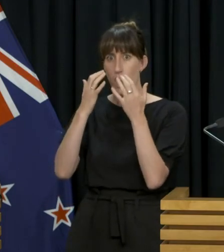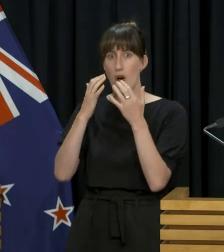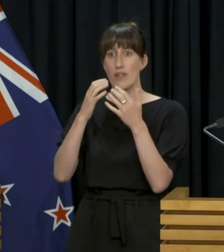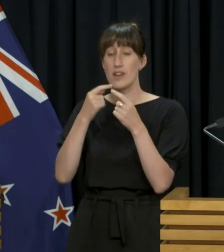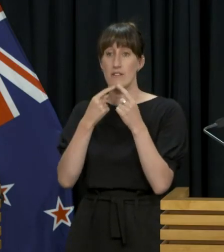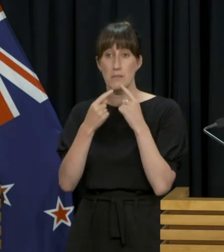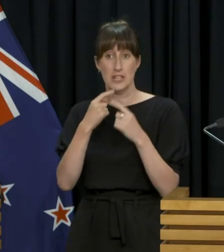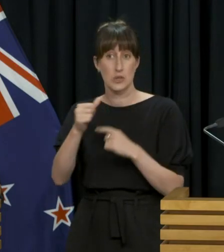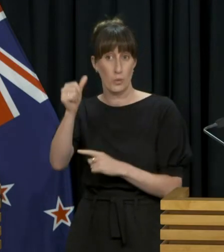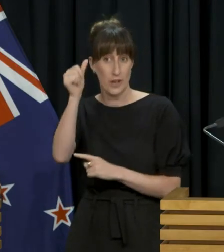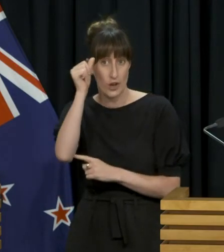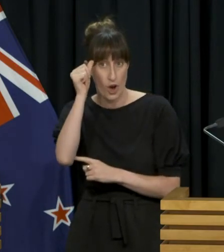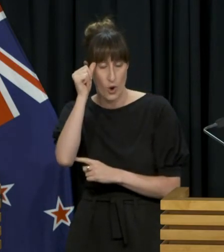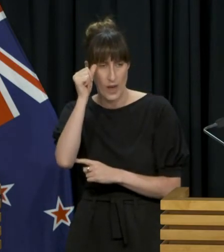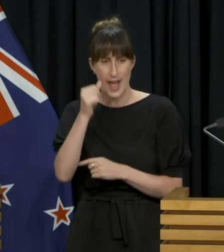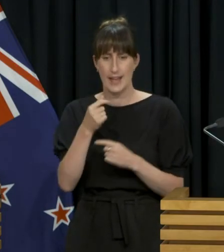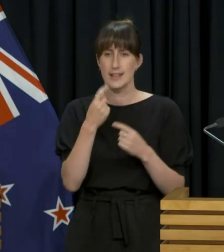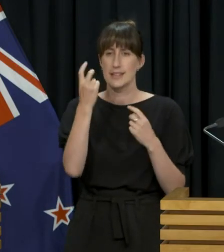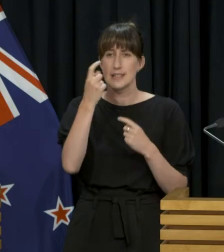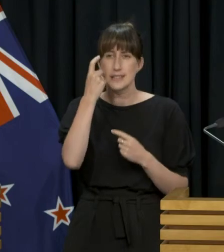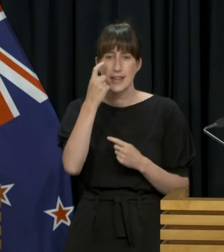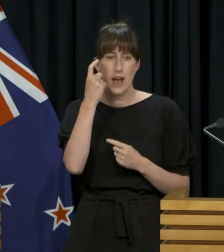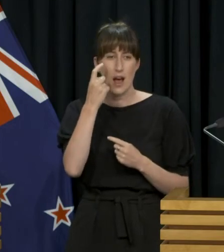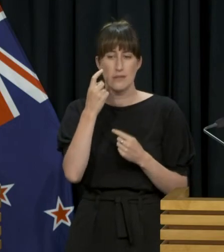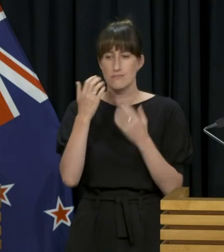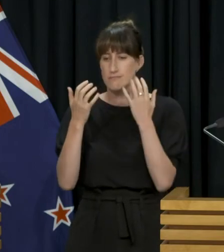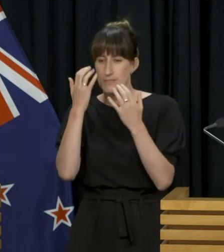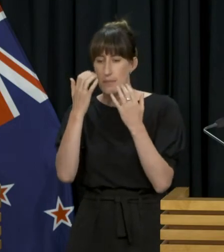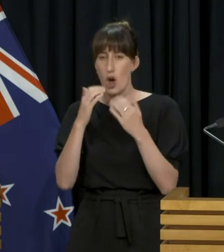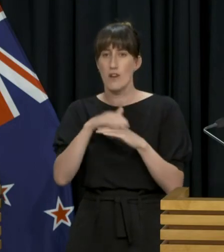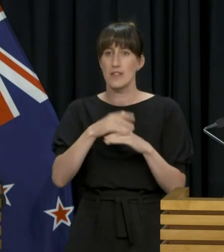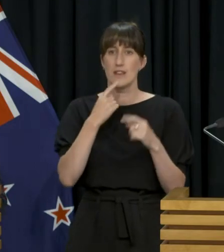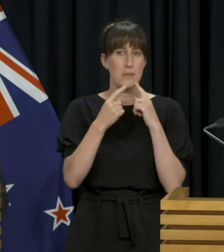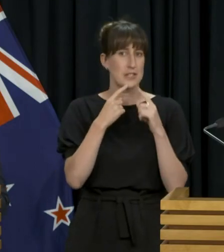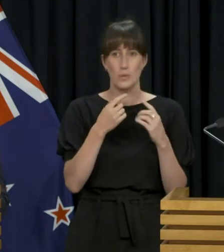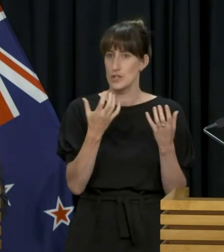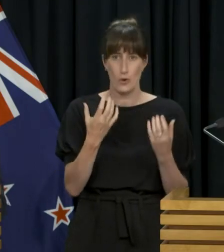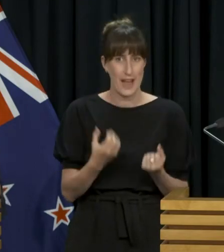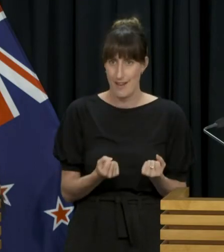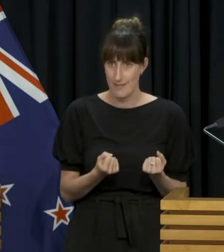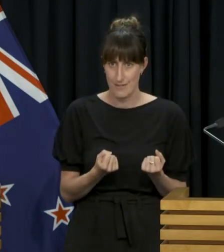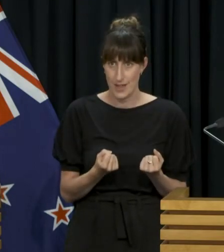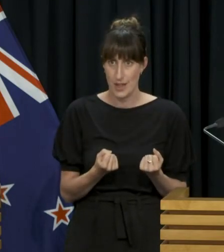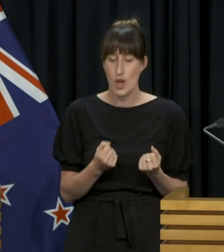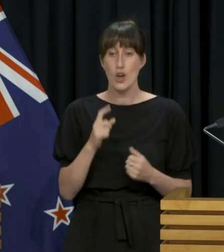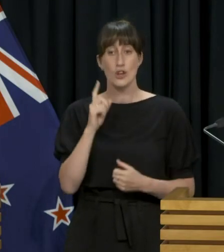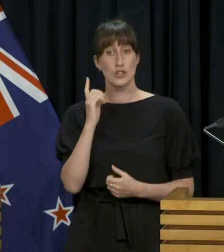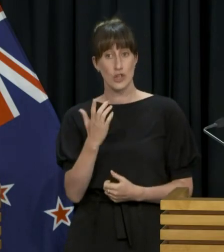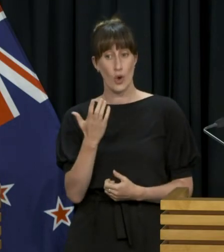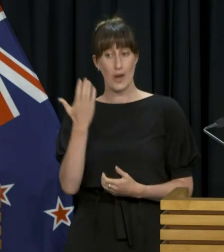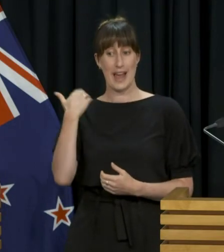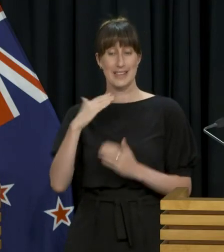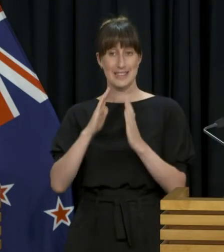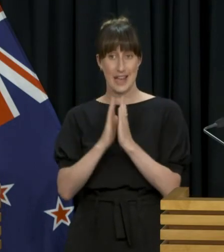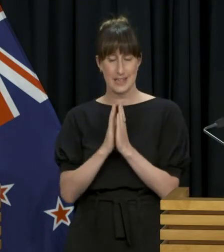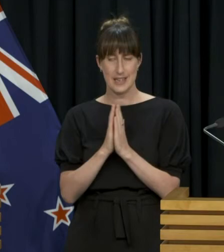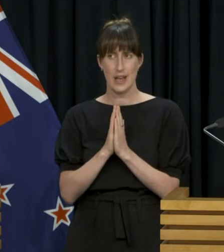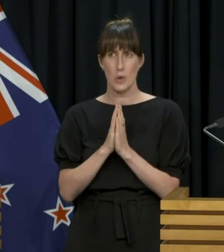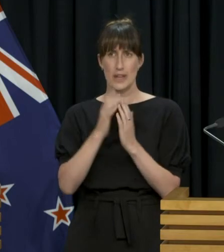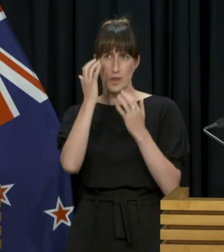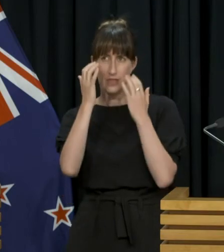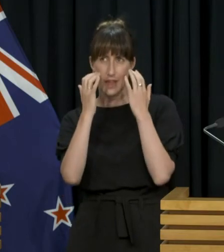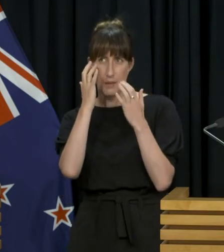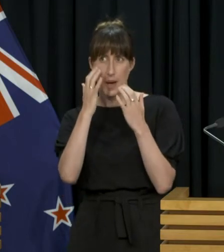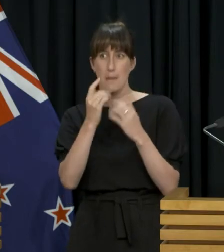do know. And on Sunday, we simply did not have the information that we needed to discount the possibility that there could have been transmission that had